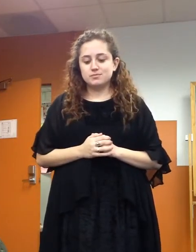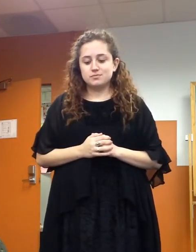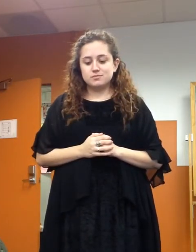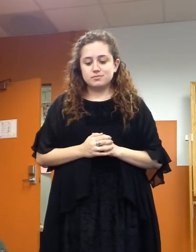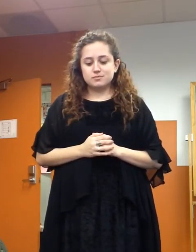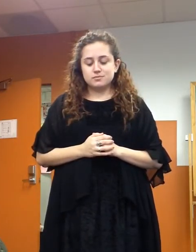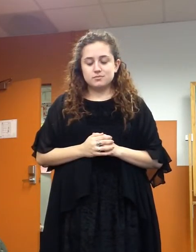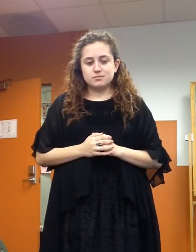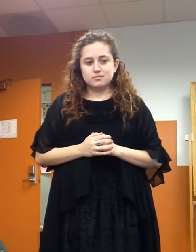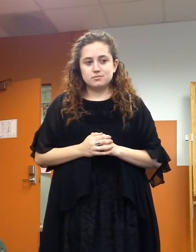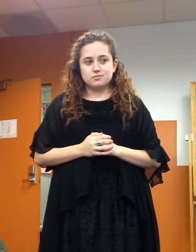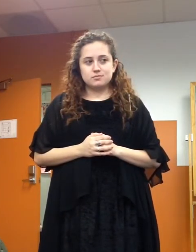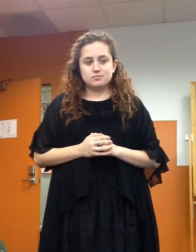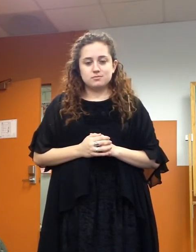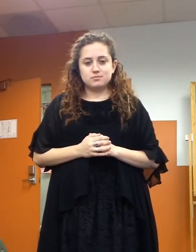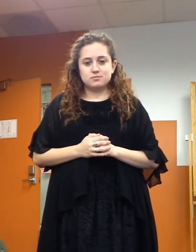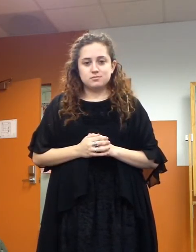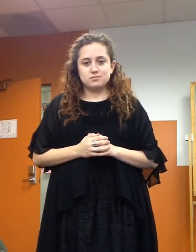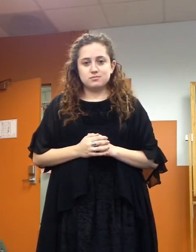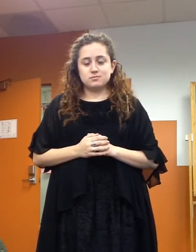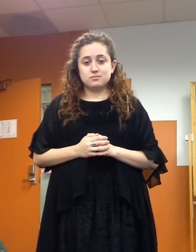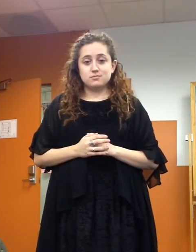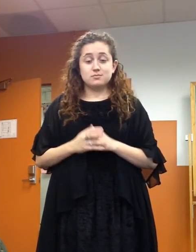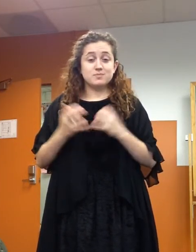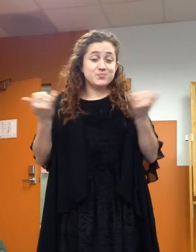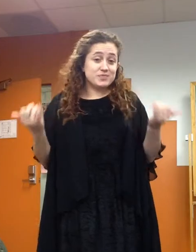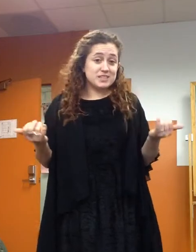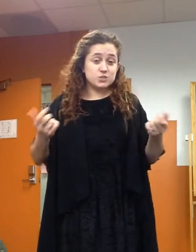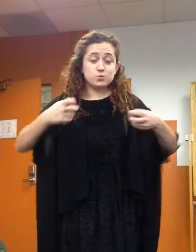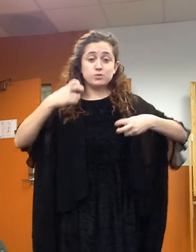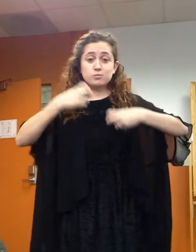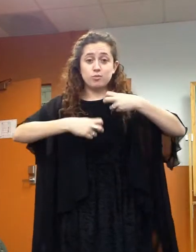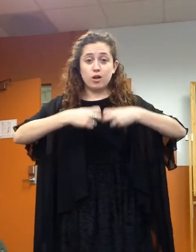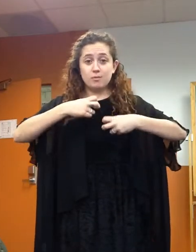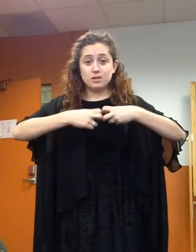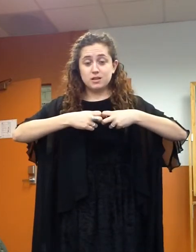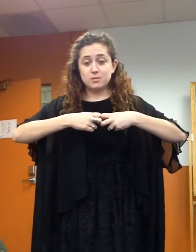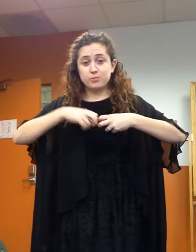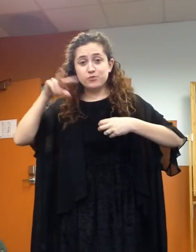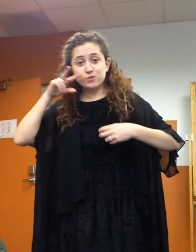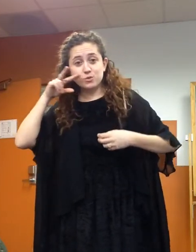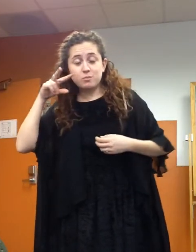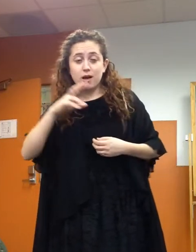This was seen as a crisis by certain organizations. The College Board